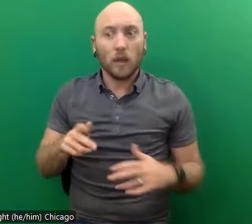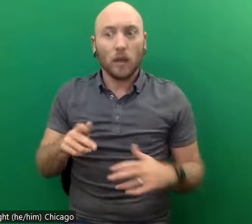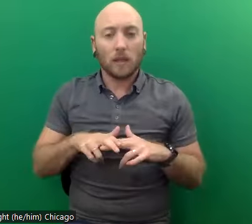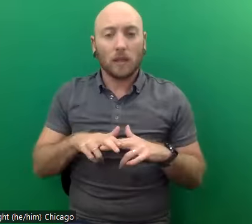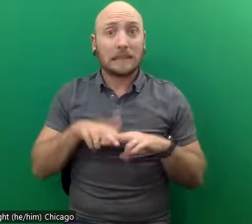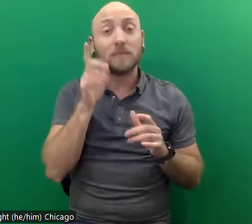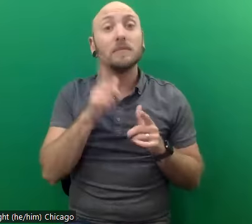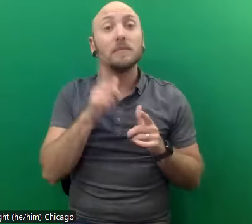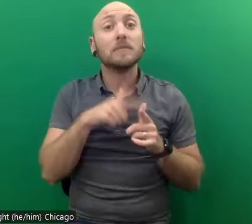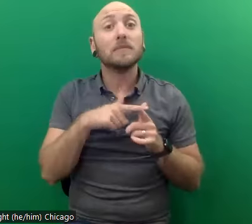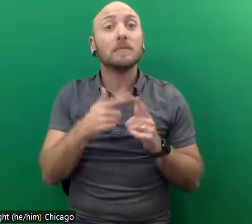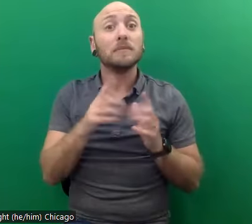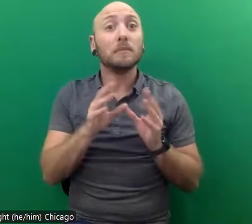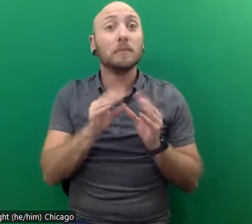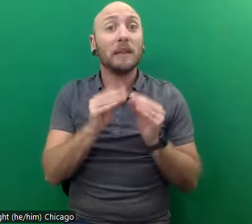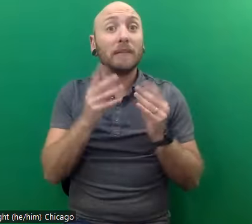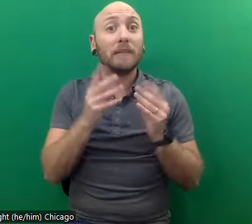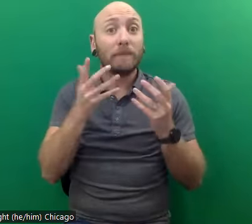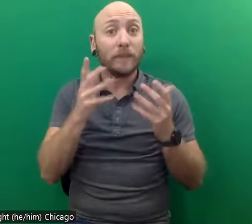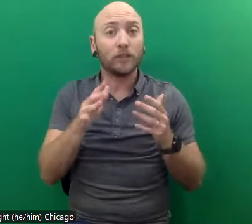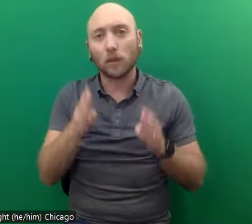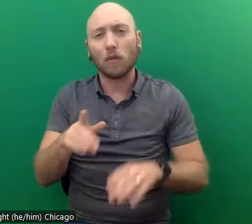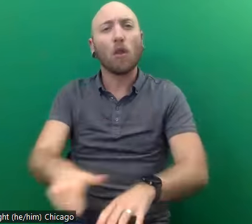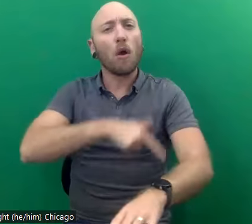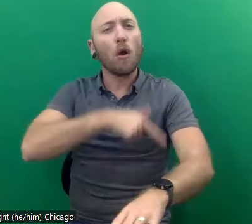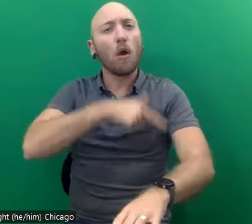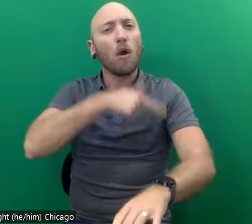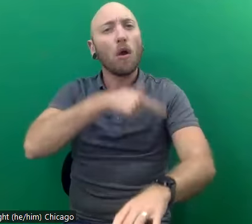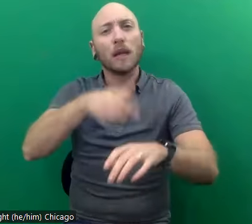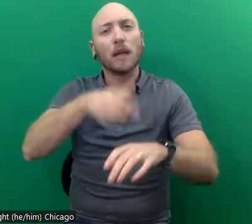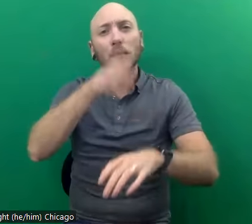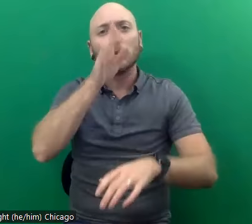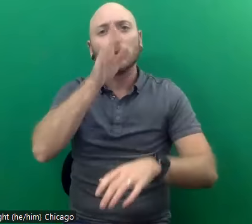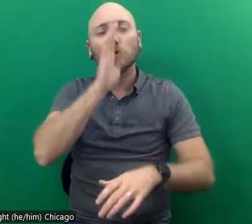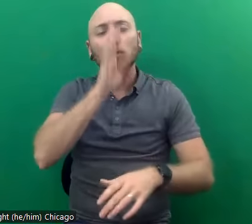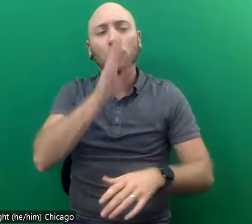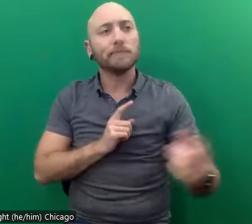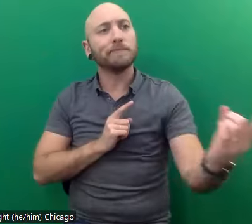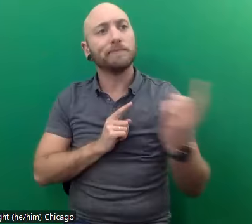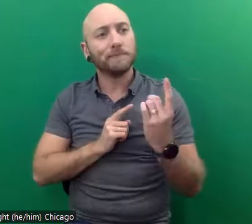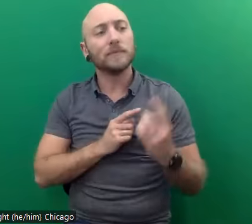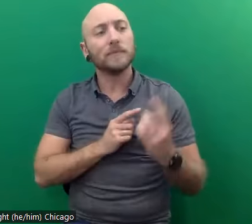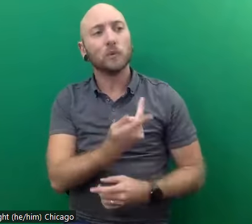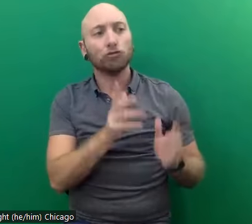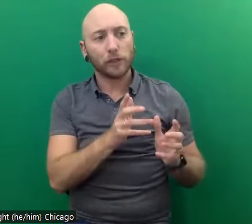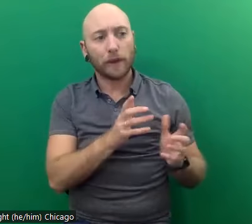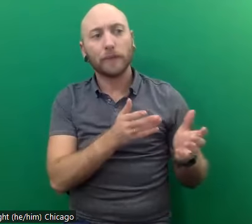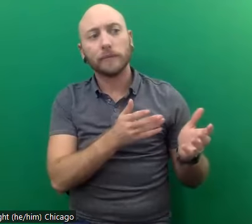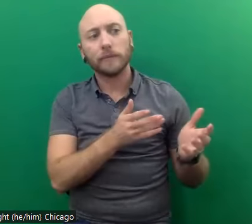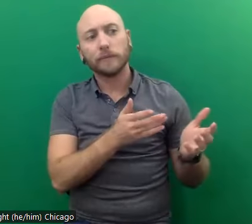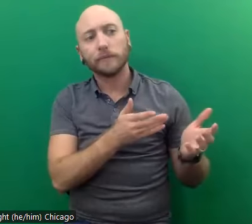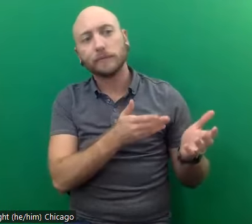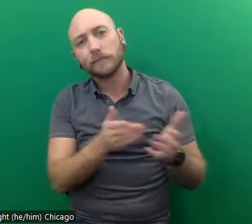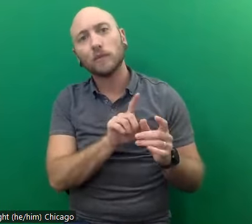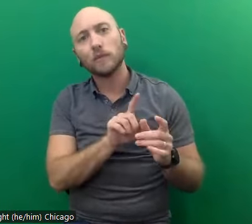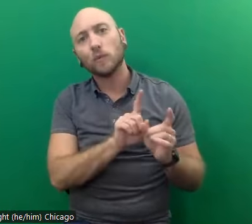me, and we started chatting, and he walked with me to my uncle. And after a couple minutes, he relieved my uncle of